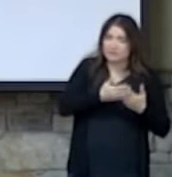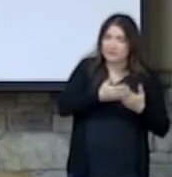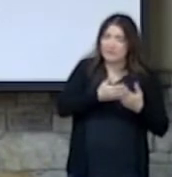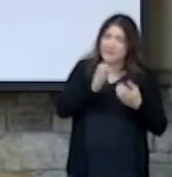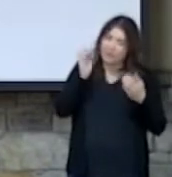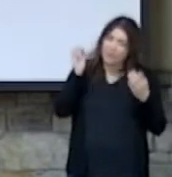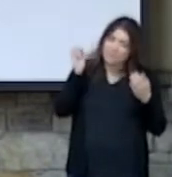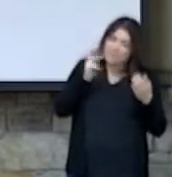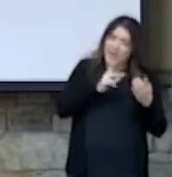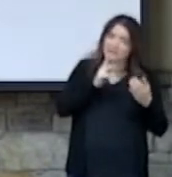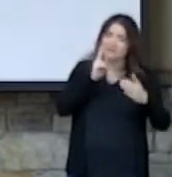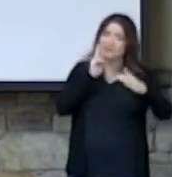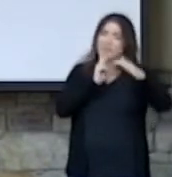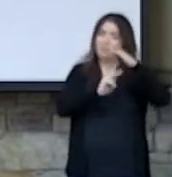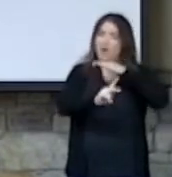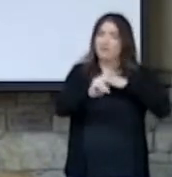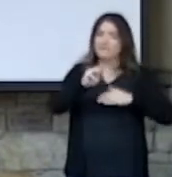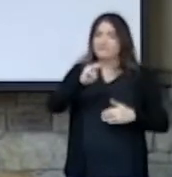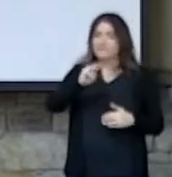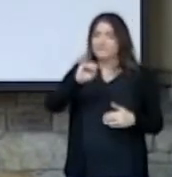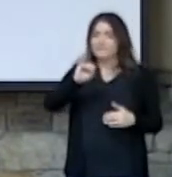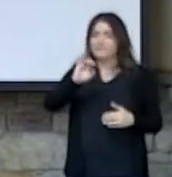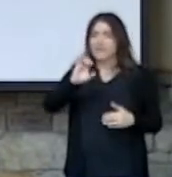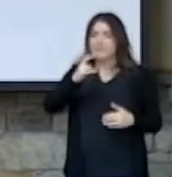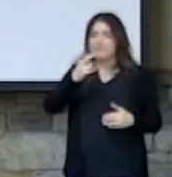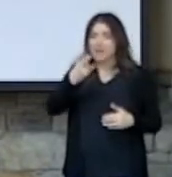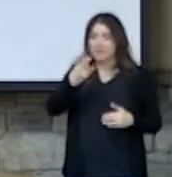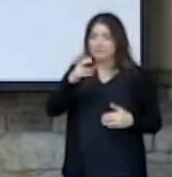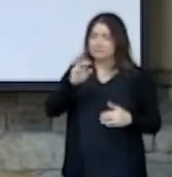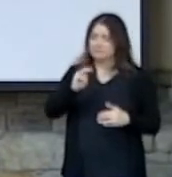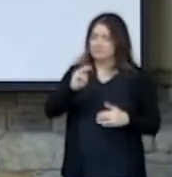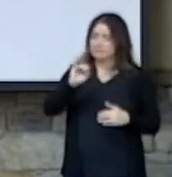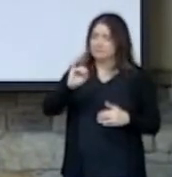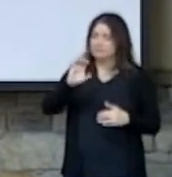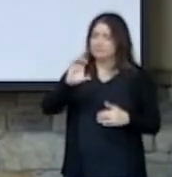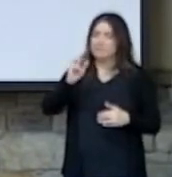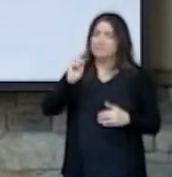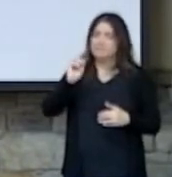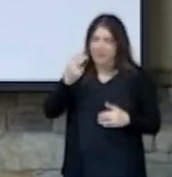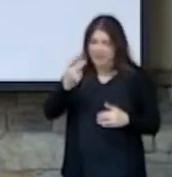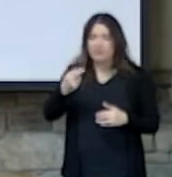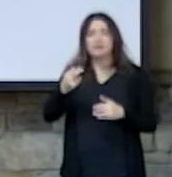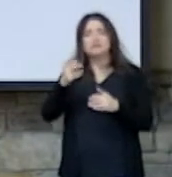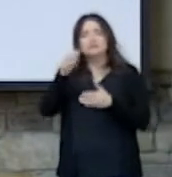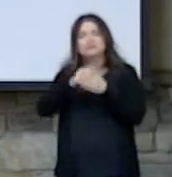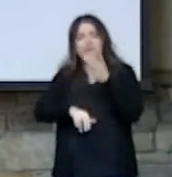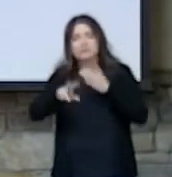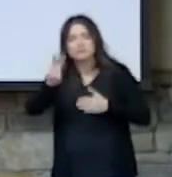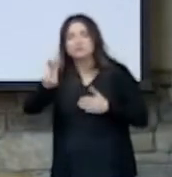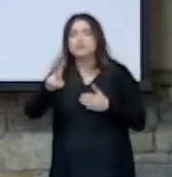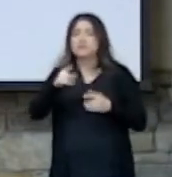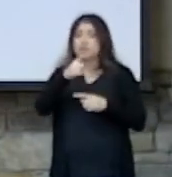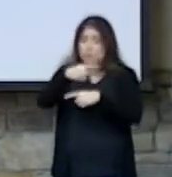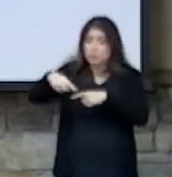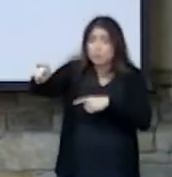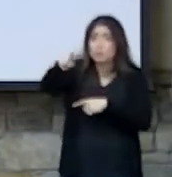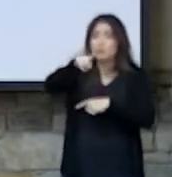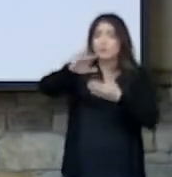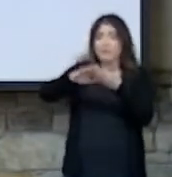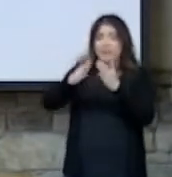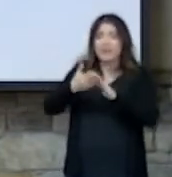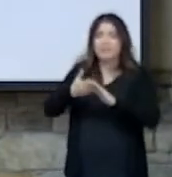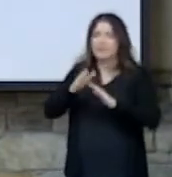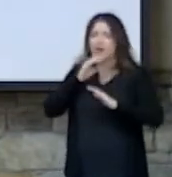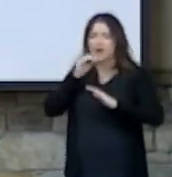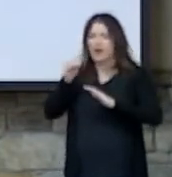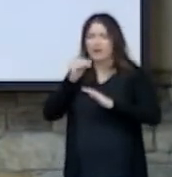prophet Micah, chapter 5 and verse 2. And you, O Bethlehem, in the land of Judah, are by no means least